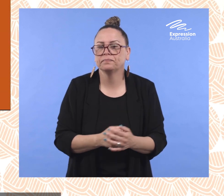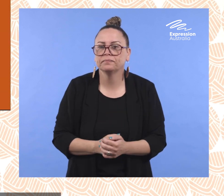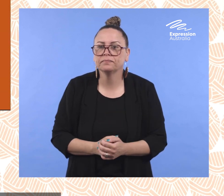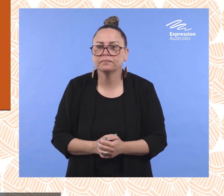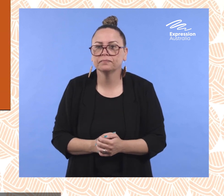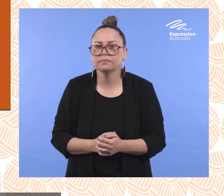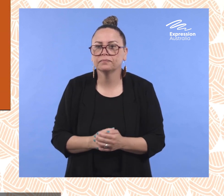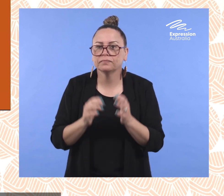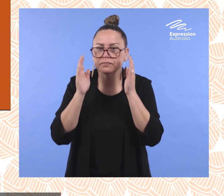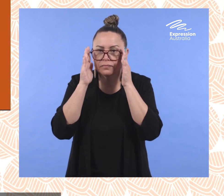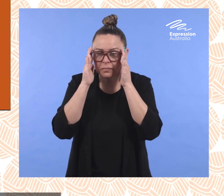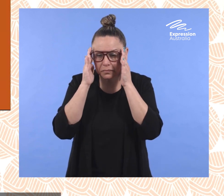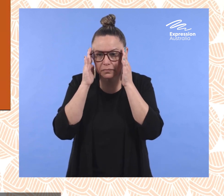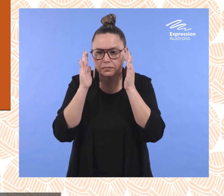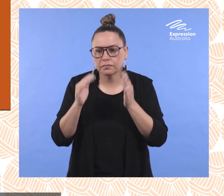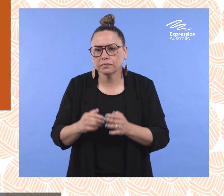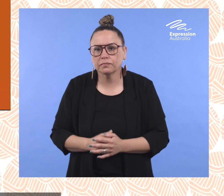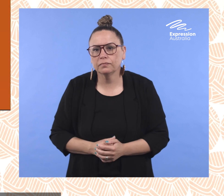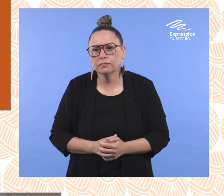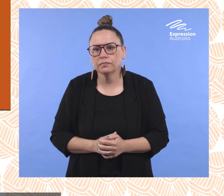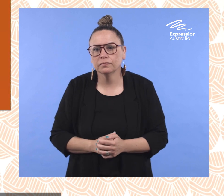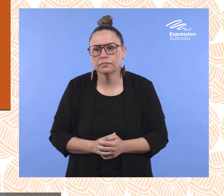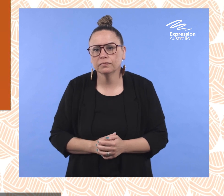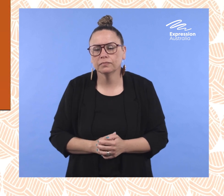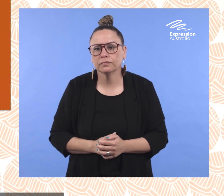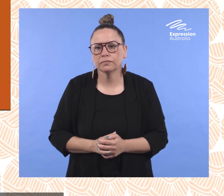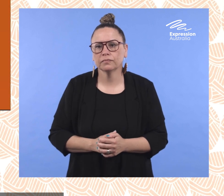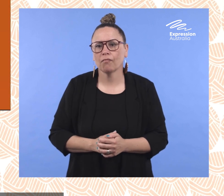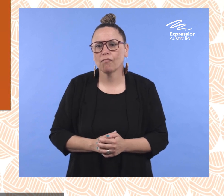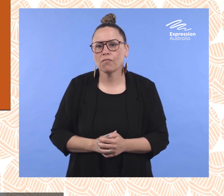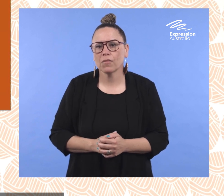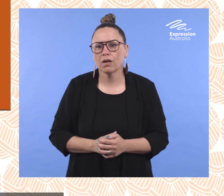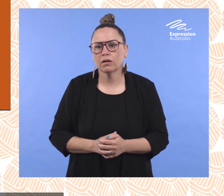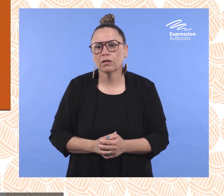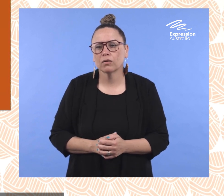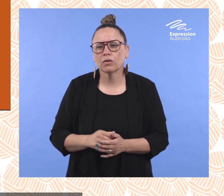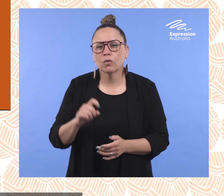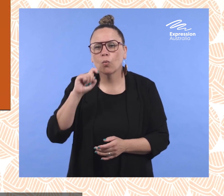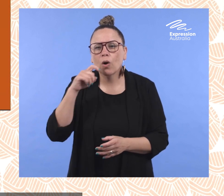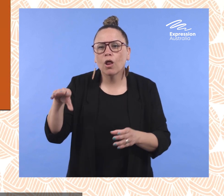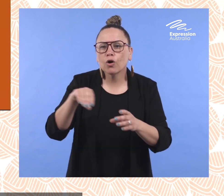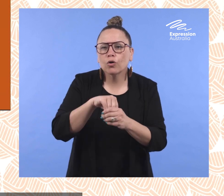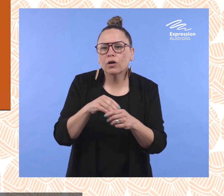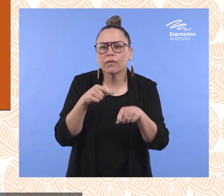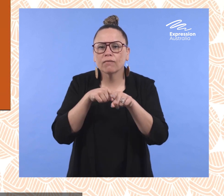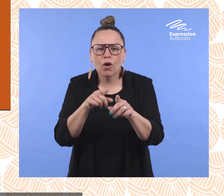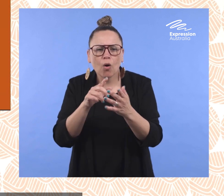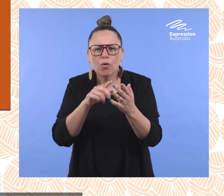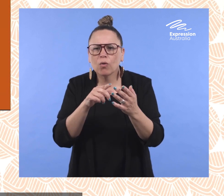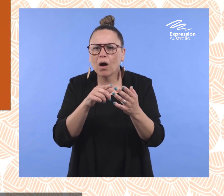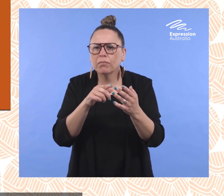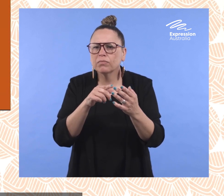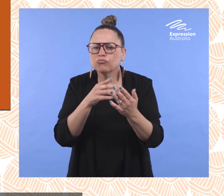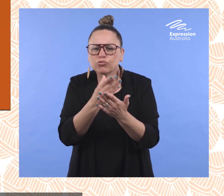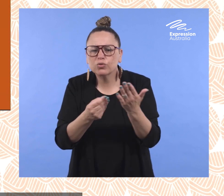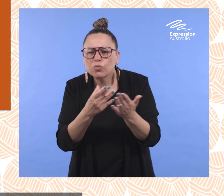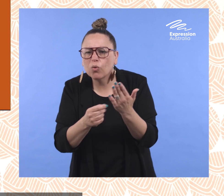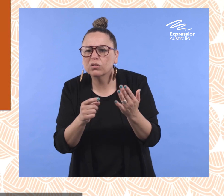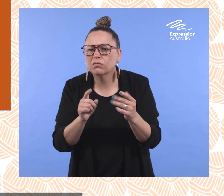on, yes, and the team will include it in the follow-up resources as well.